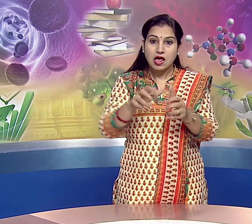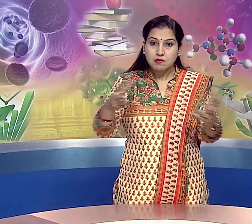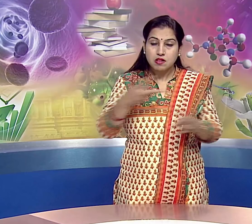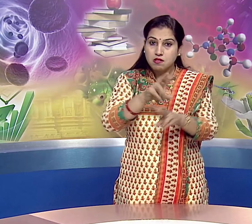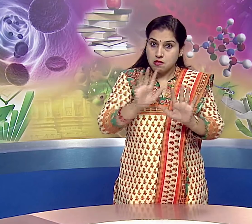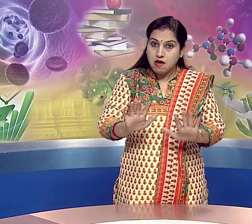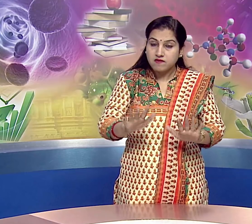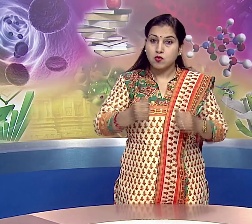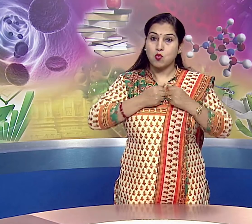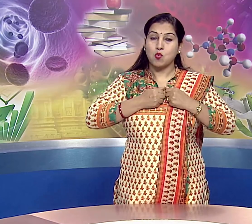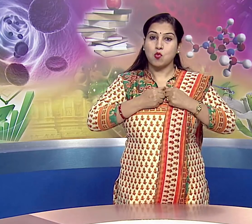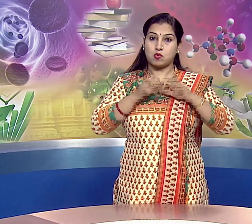on our planet Earth.